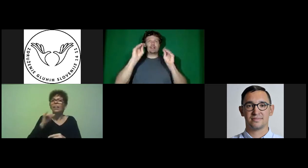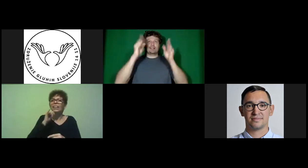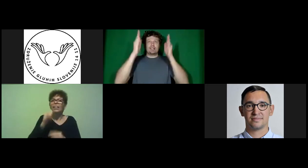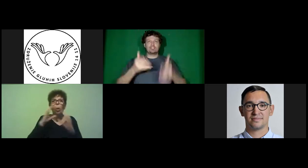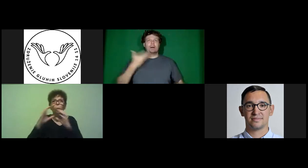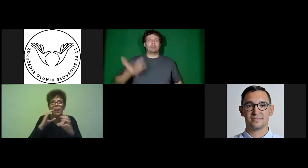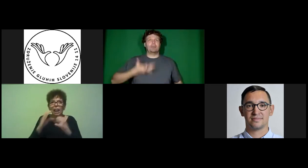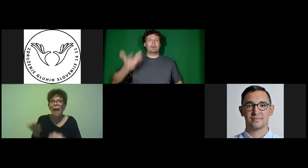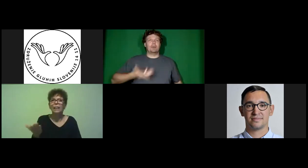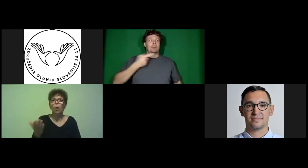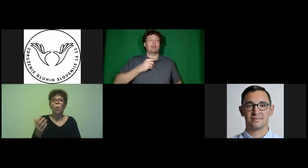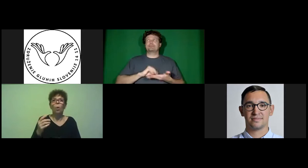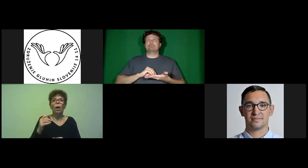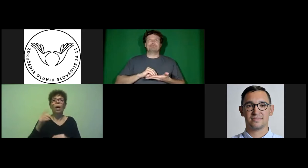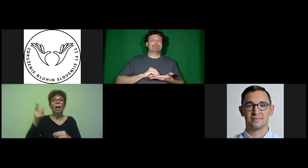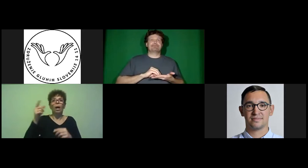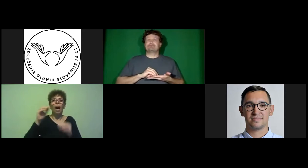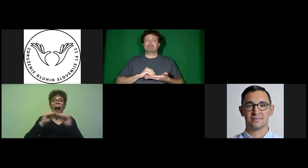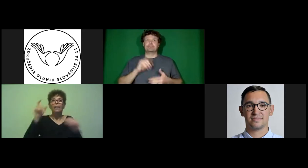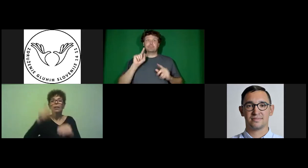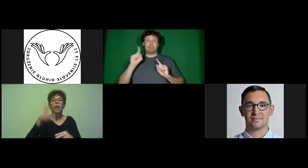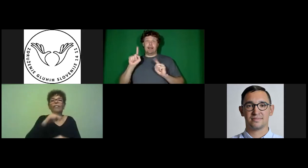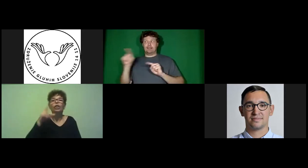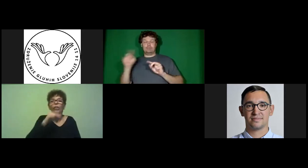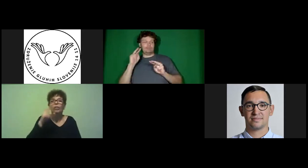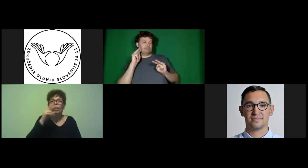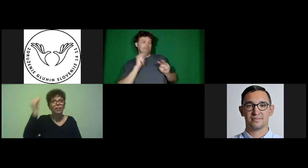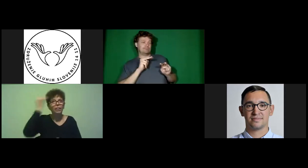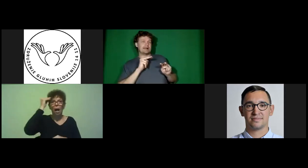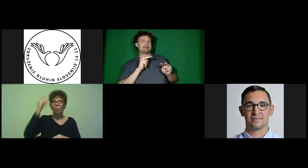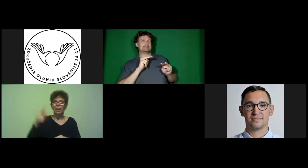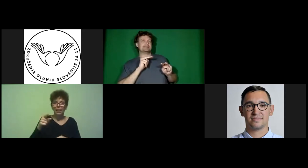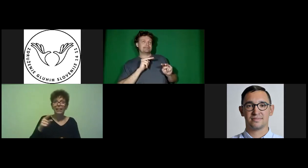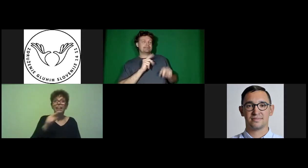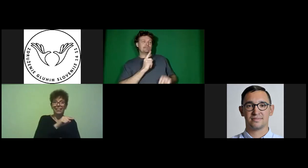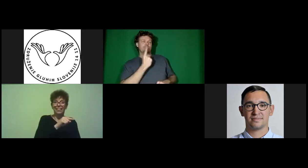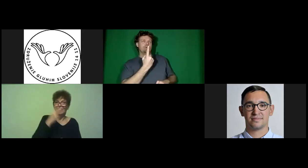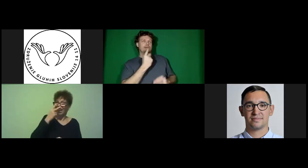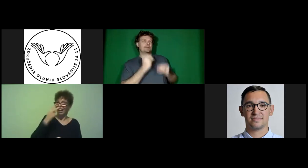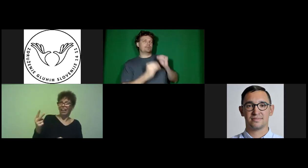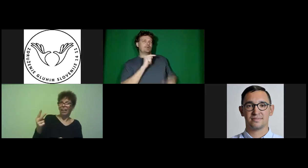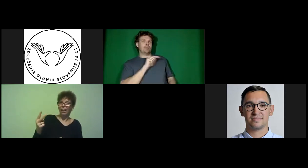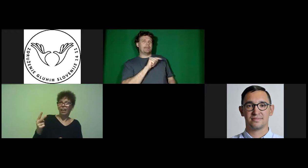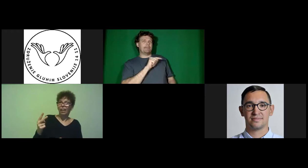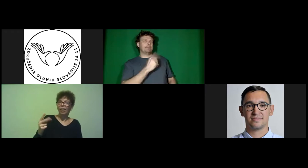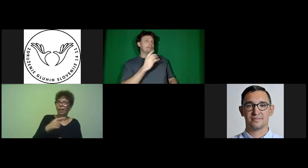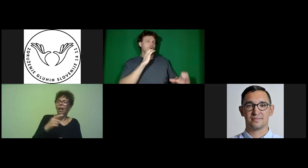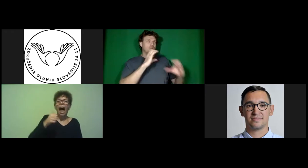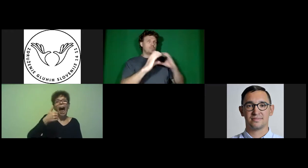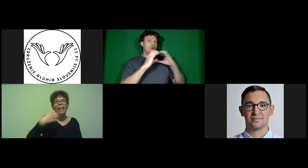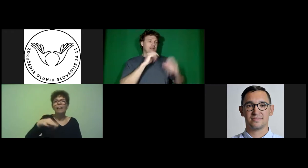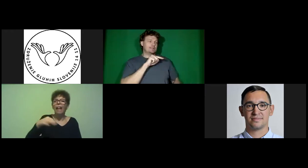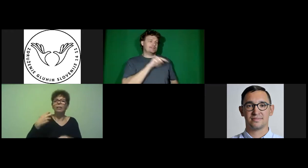depressed, a little oppressed, how his classmate couldn't understand the teacher's